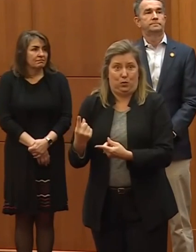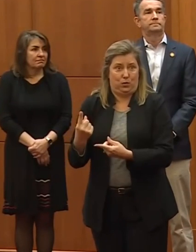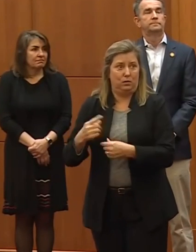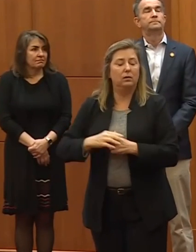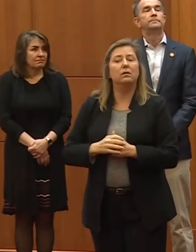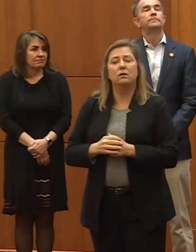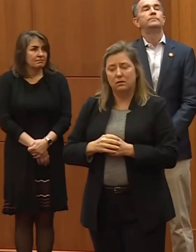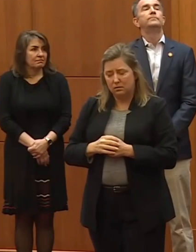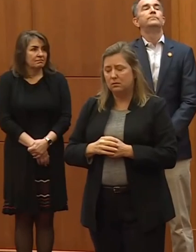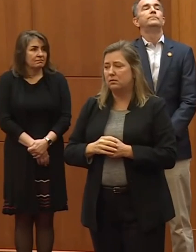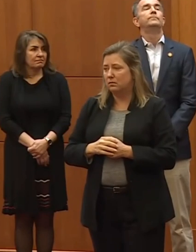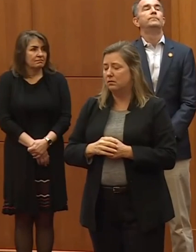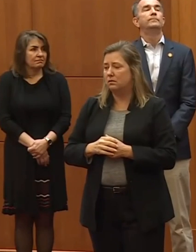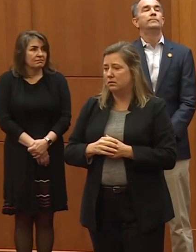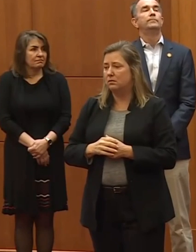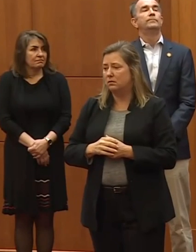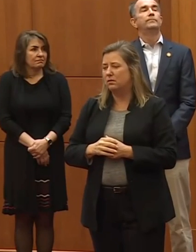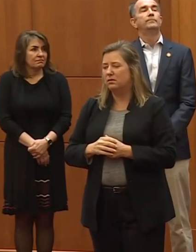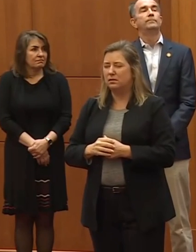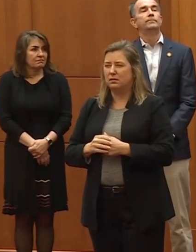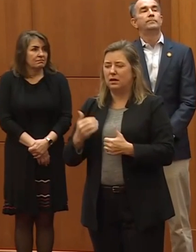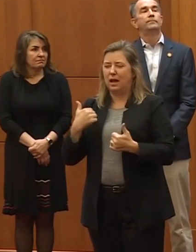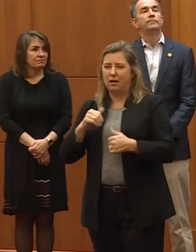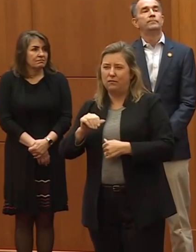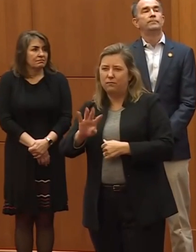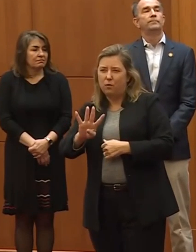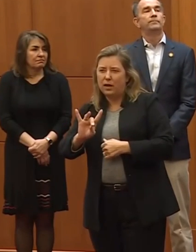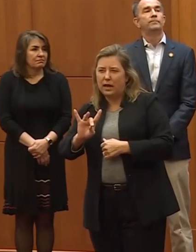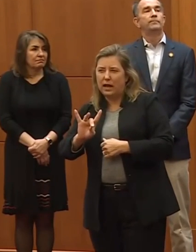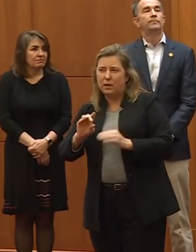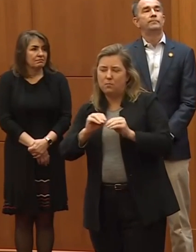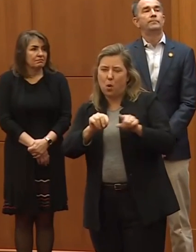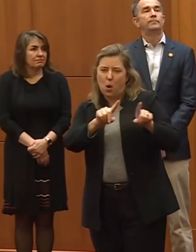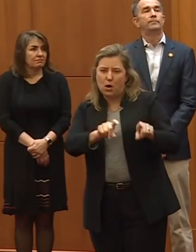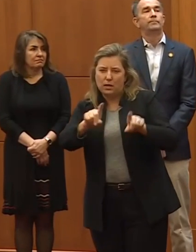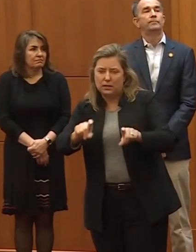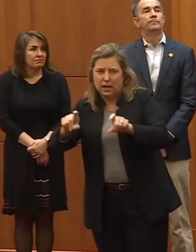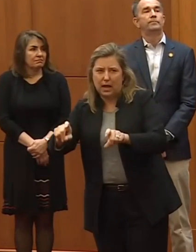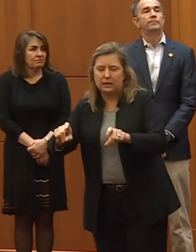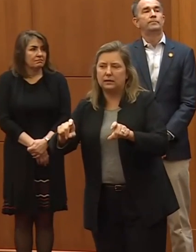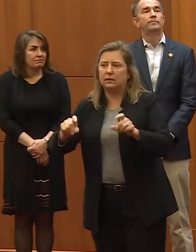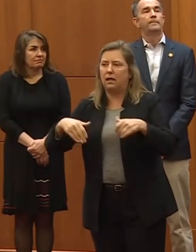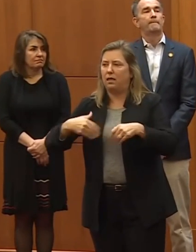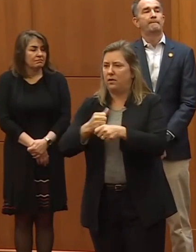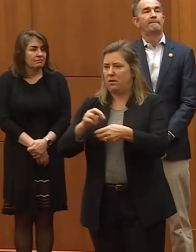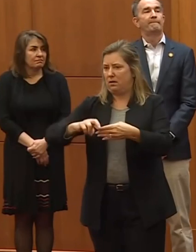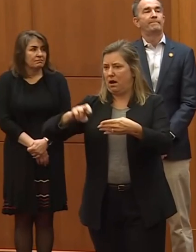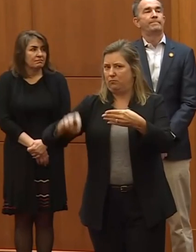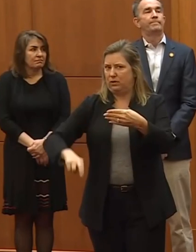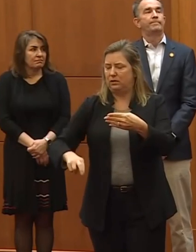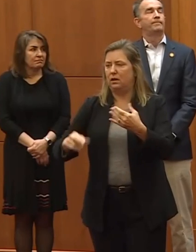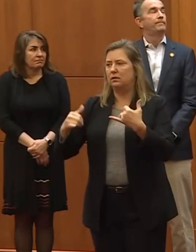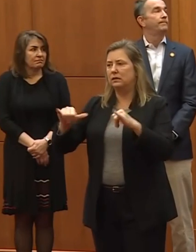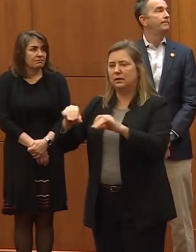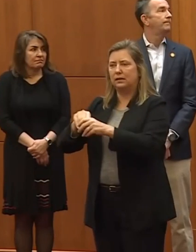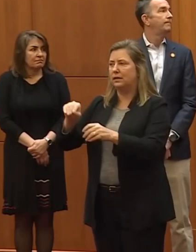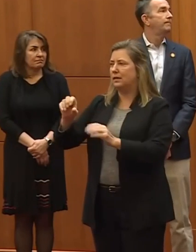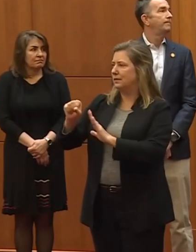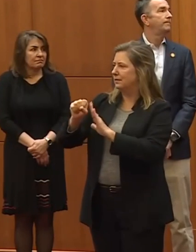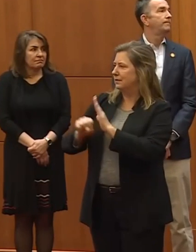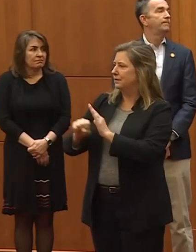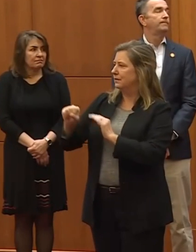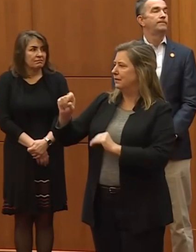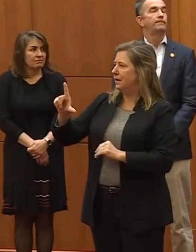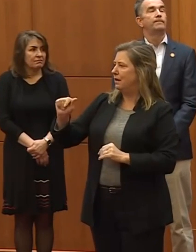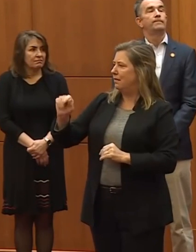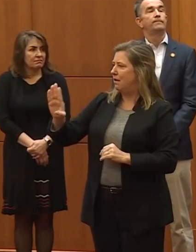And we are expecting results on about 48 other tests that are pending in our state lab right now. And there are tests